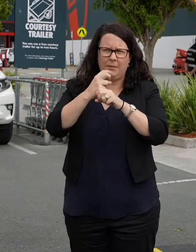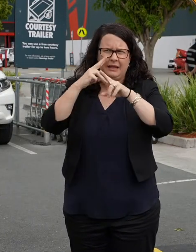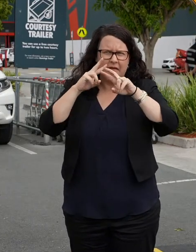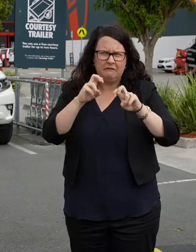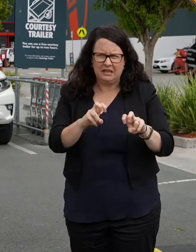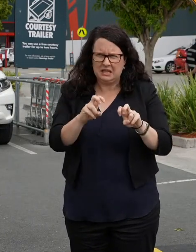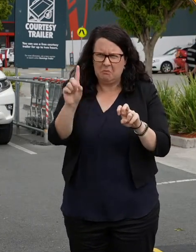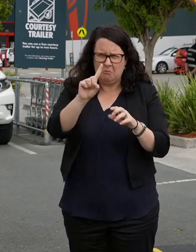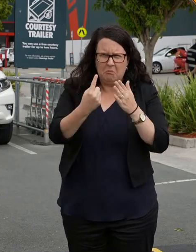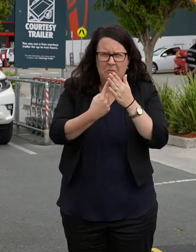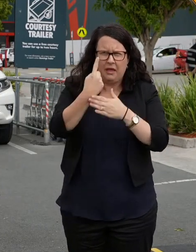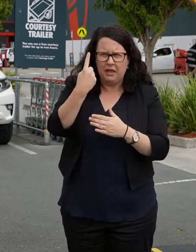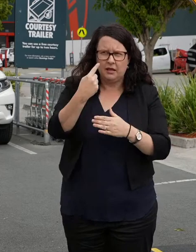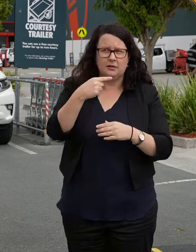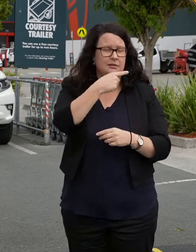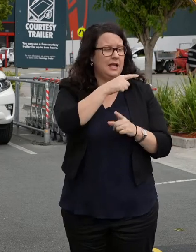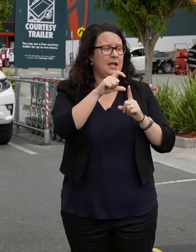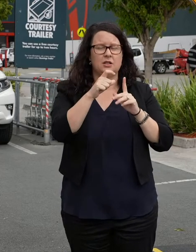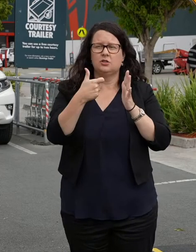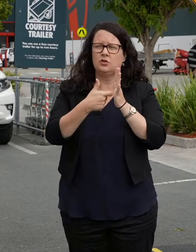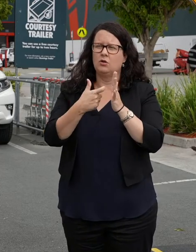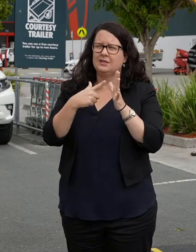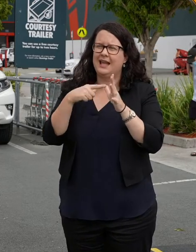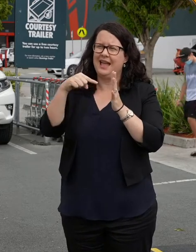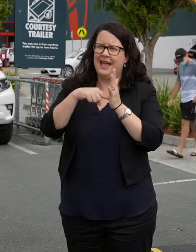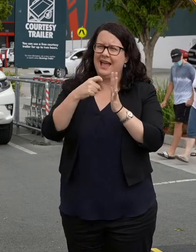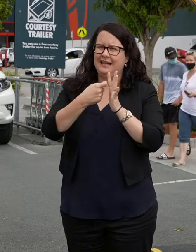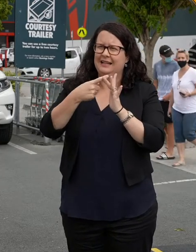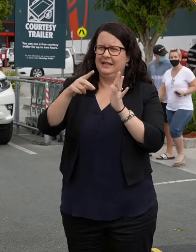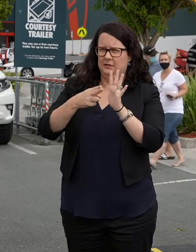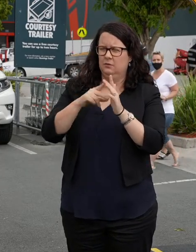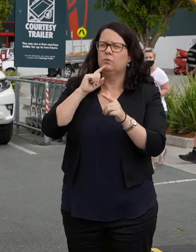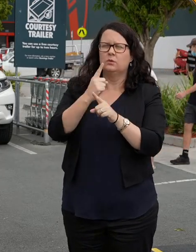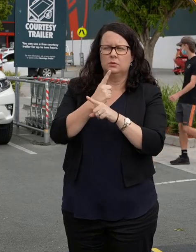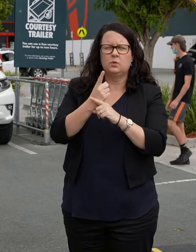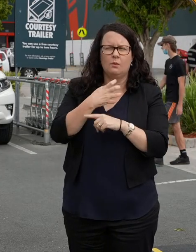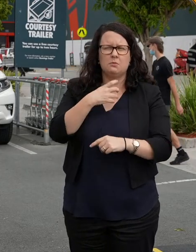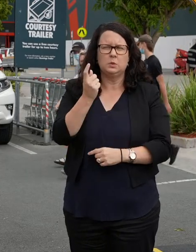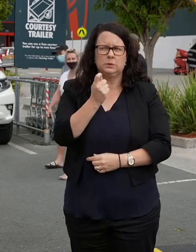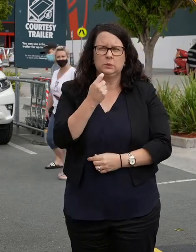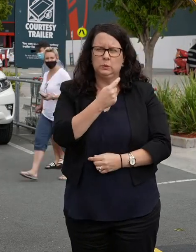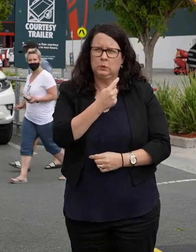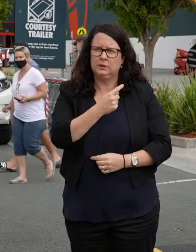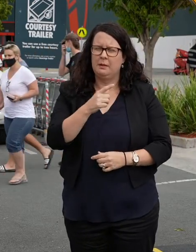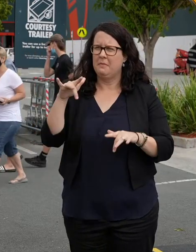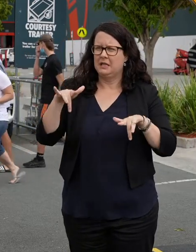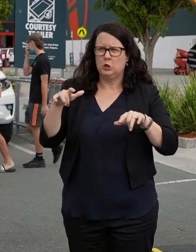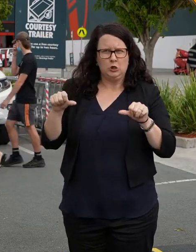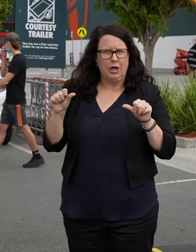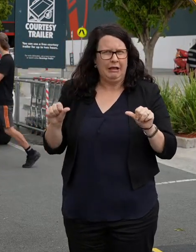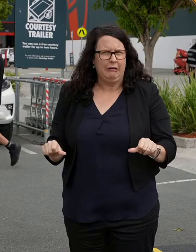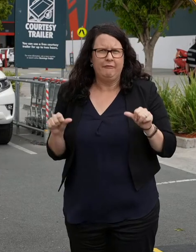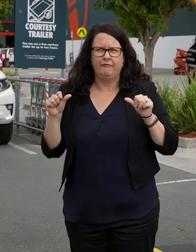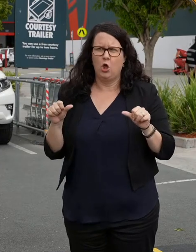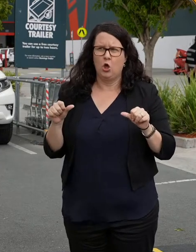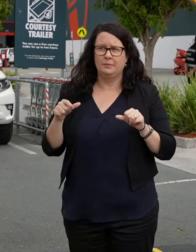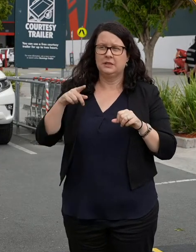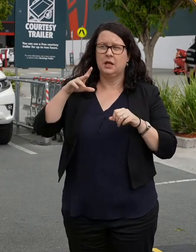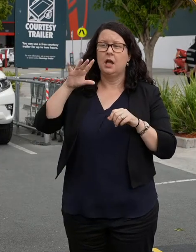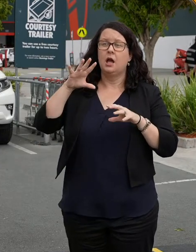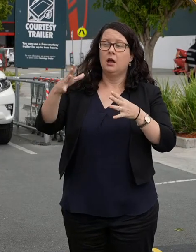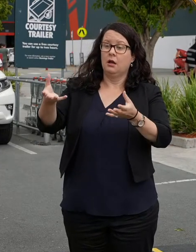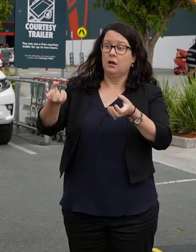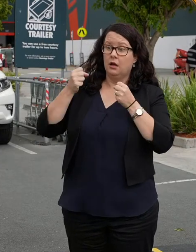at the moment. I'll get Dr. Aitken to speak a little bit more about this. But it hasn't been confirmed at this stage that she